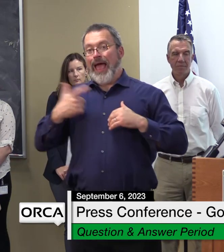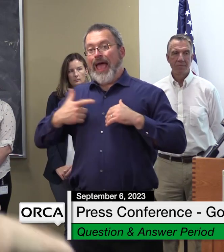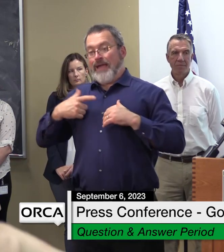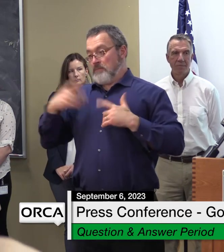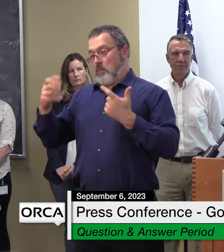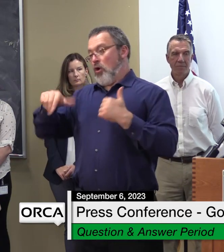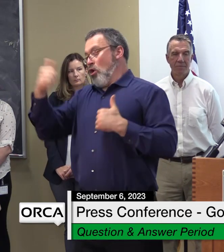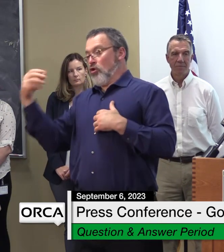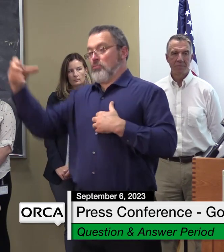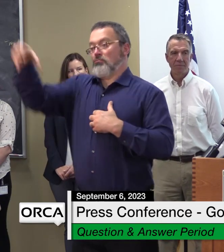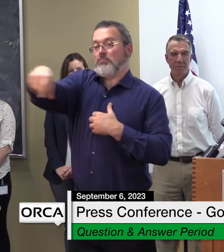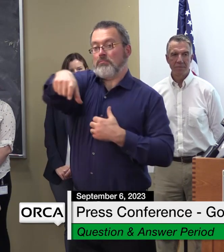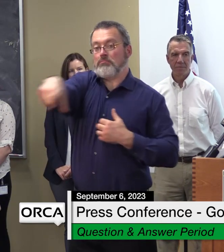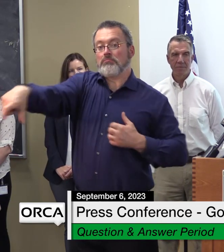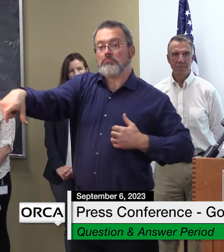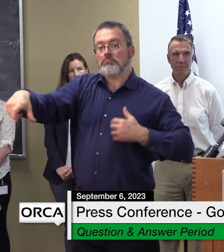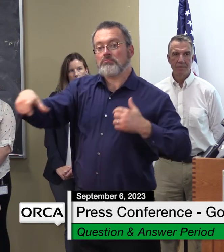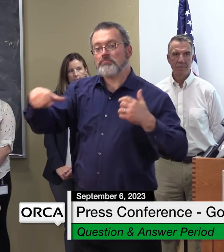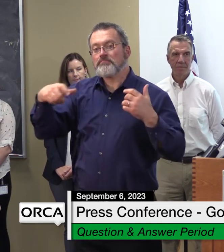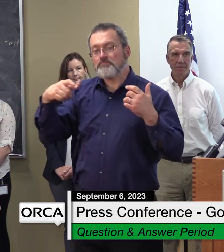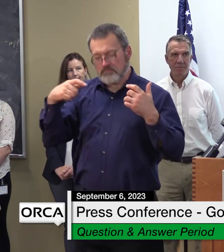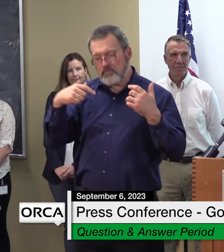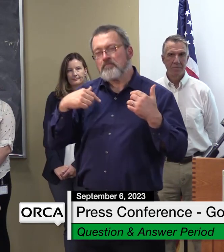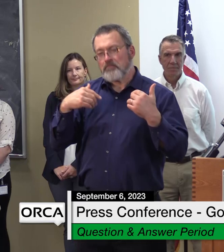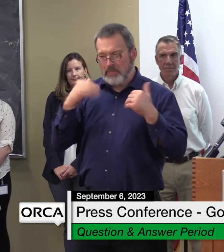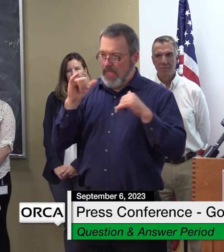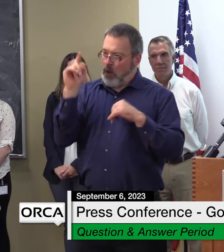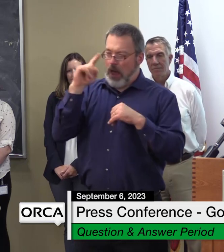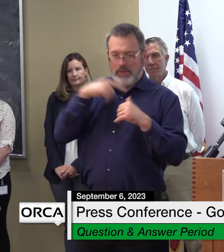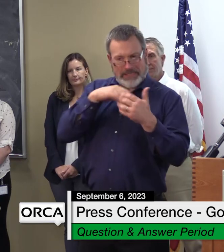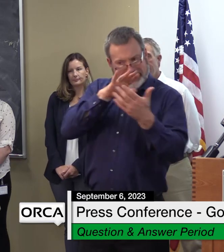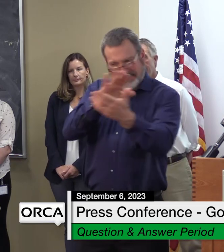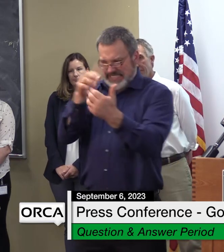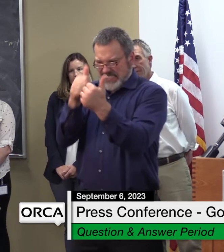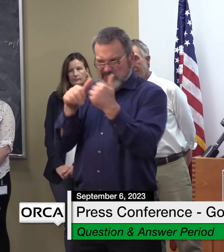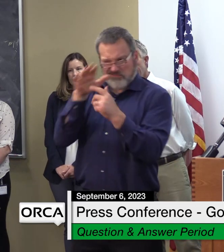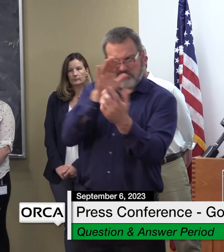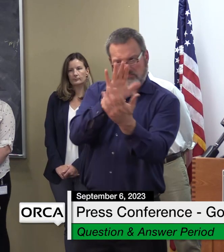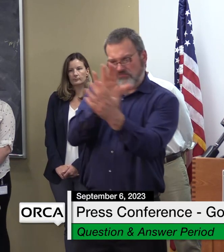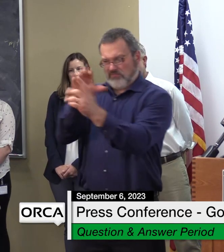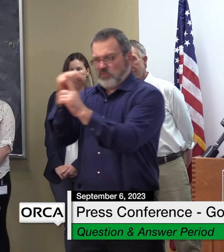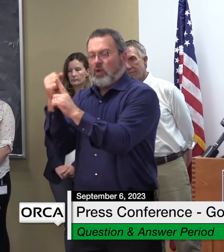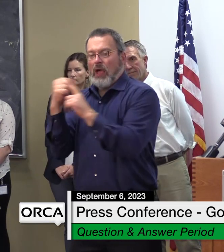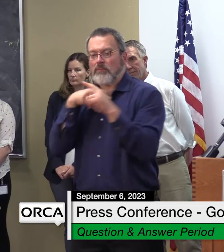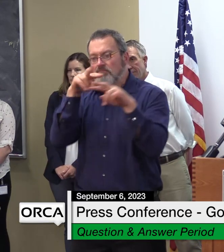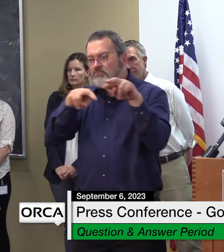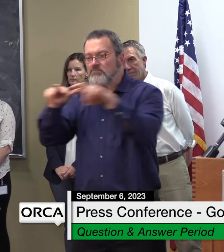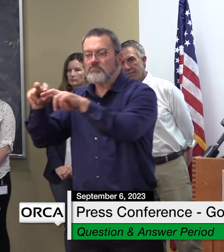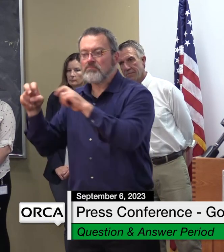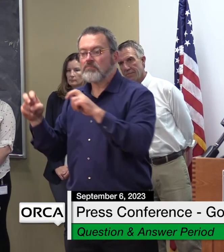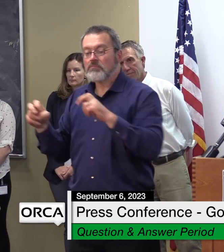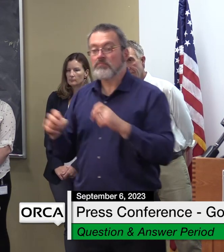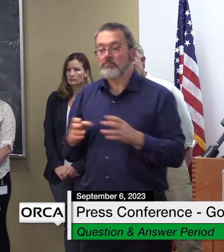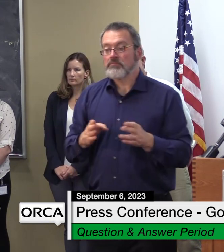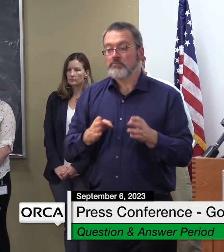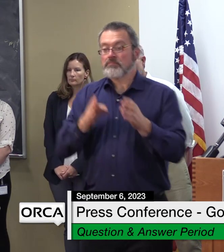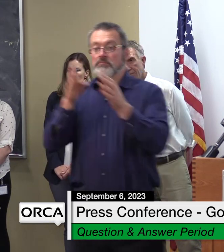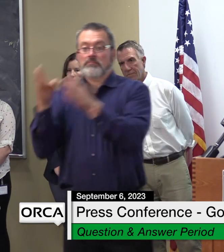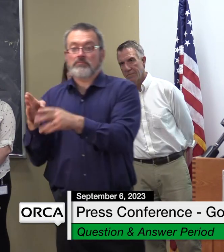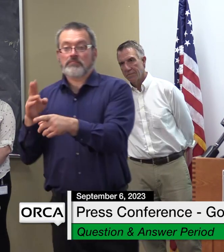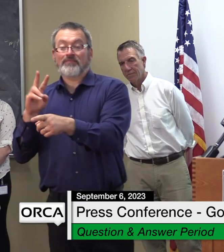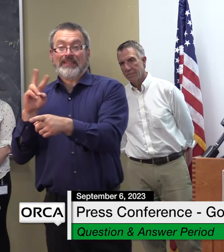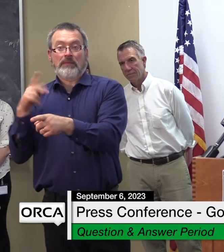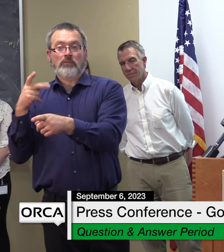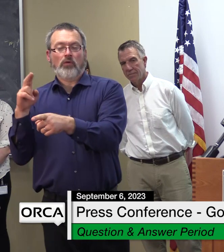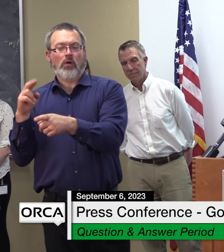So it's a number of different options going on. And will that option of a single unit being placed on private